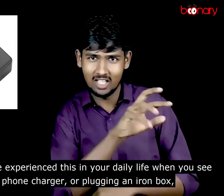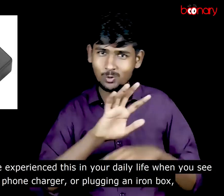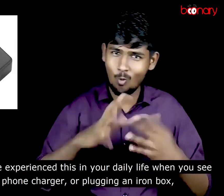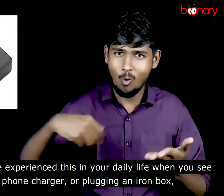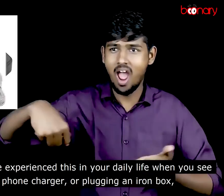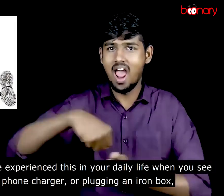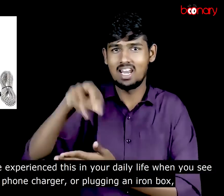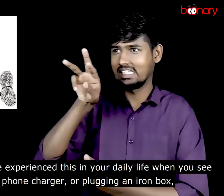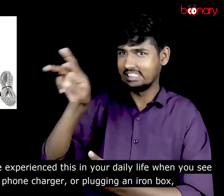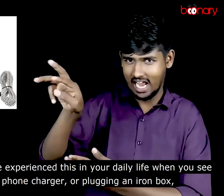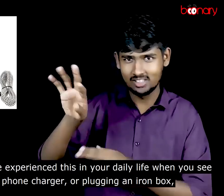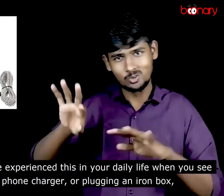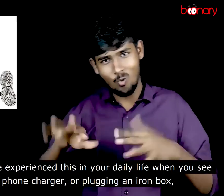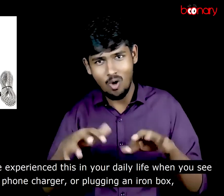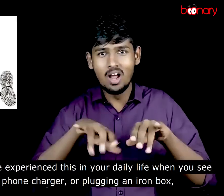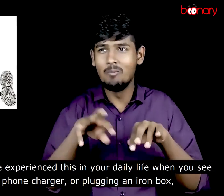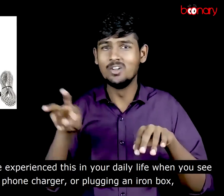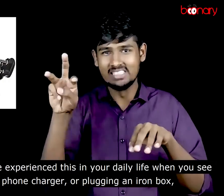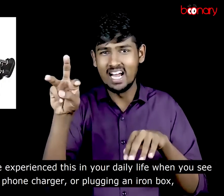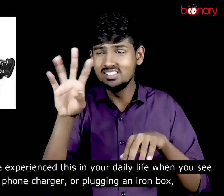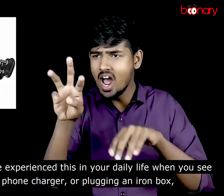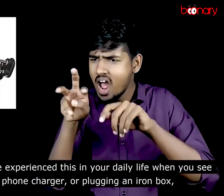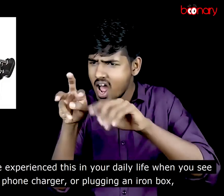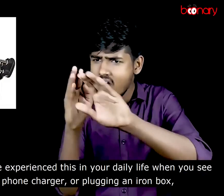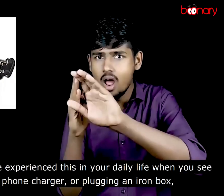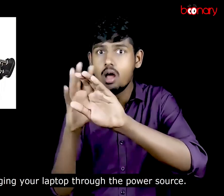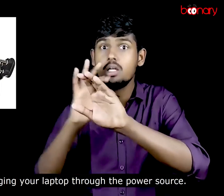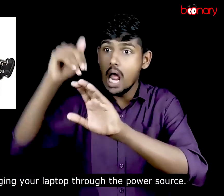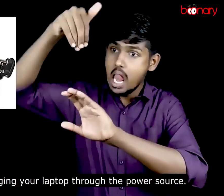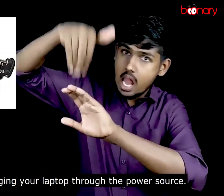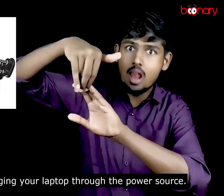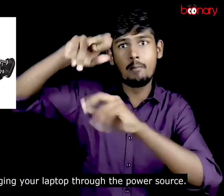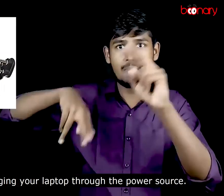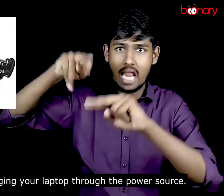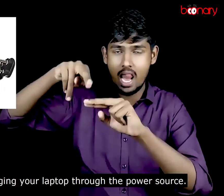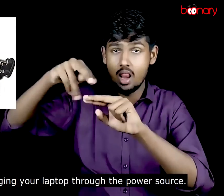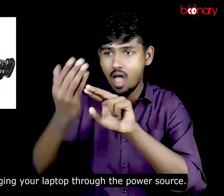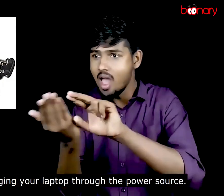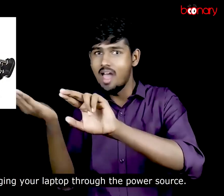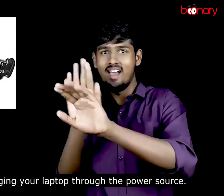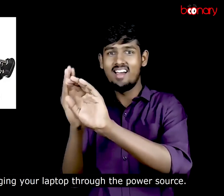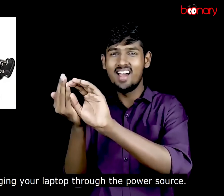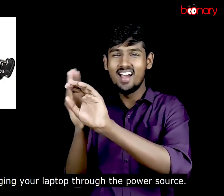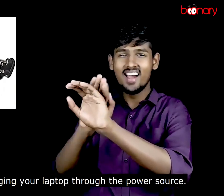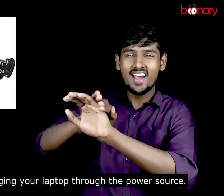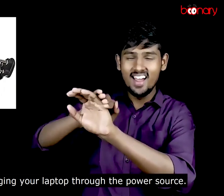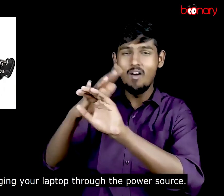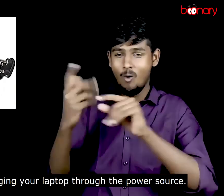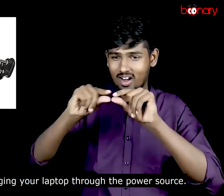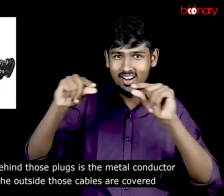see your mobile phone charger or plugging an iron box or maybe charging your laptop through the power source. Of